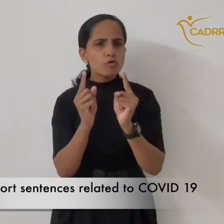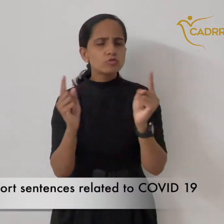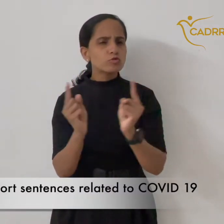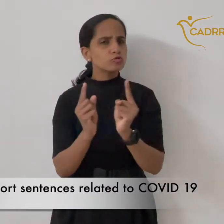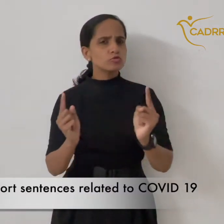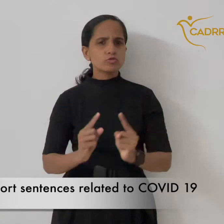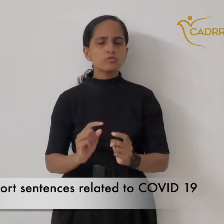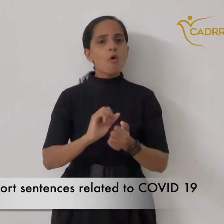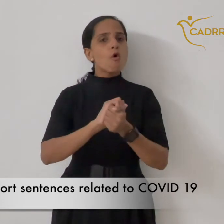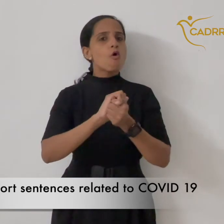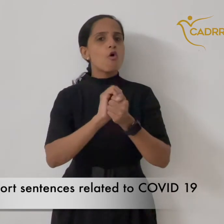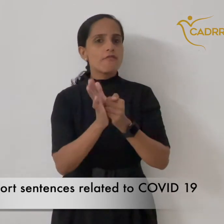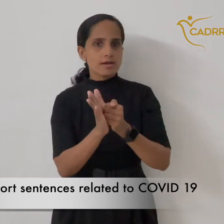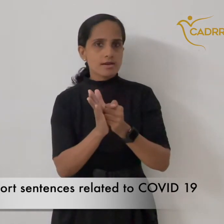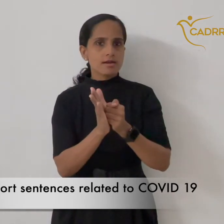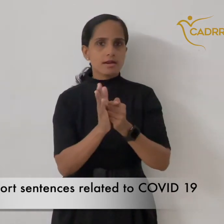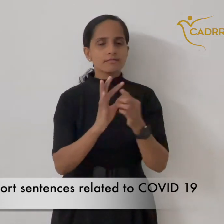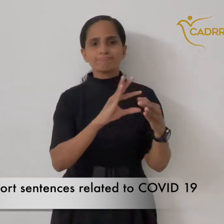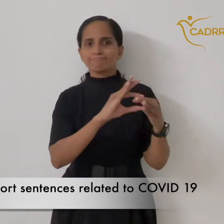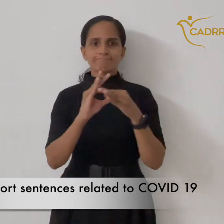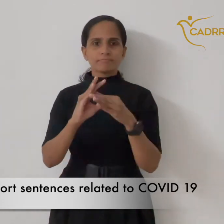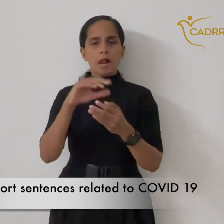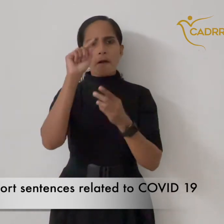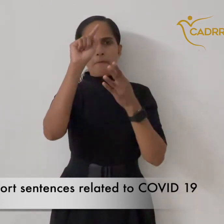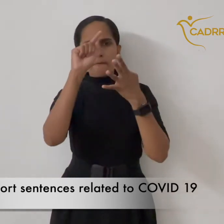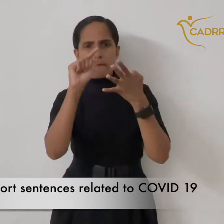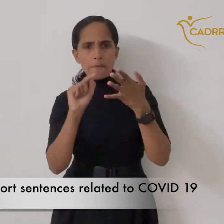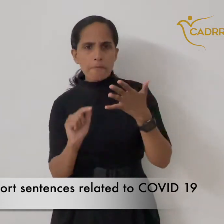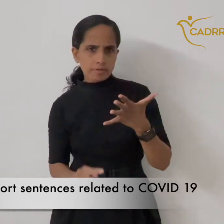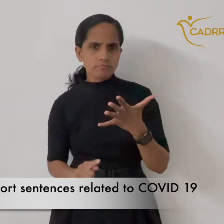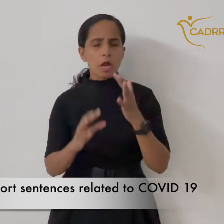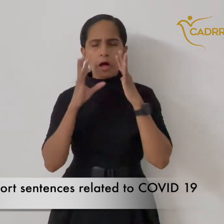sentences related to COVID-19.